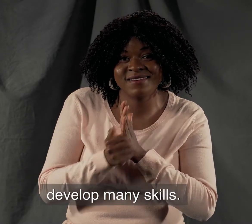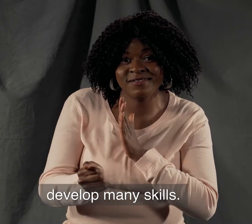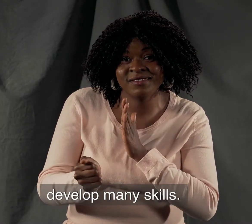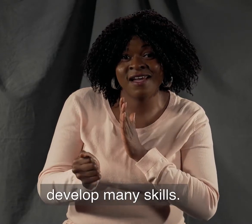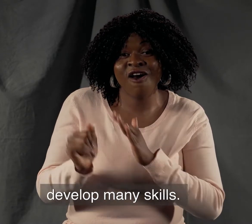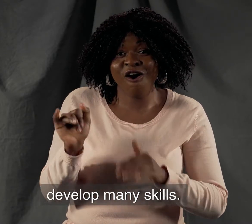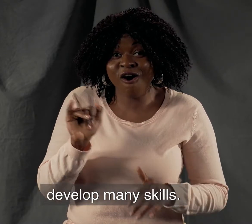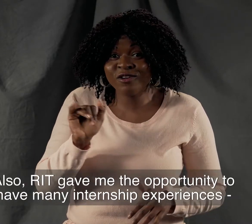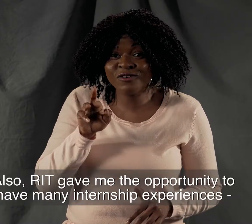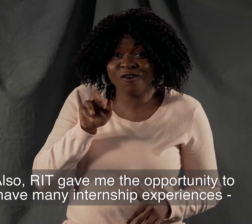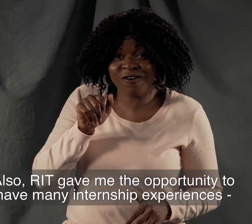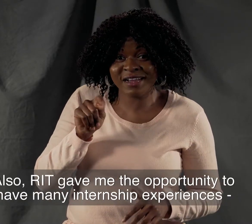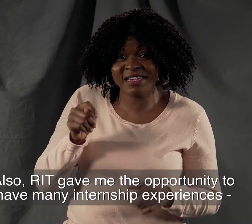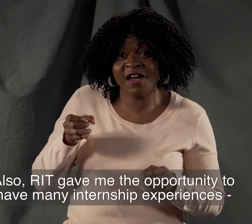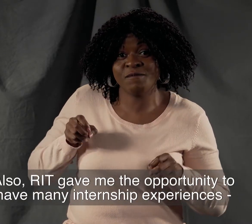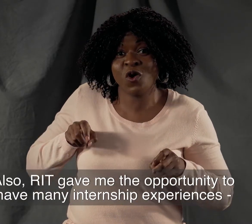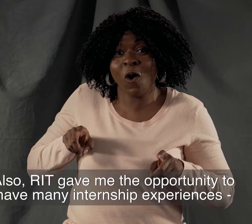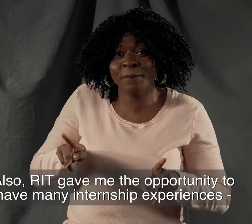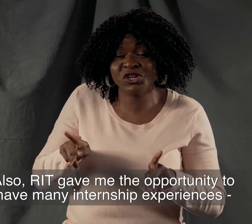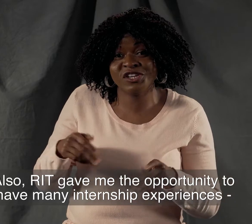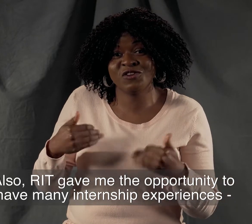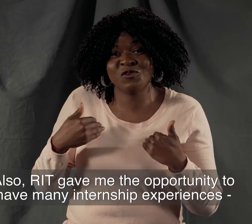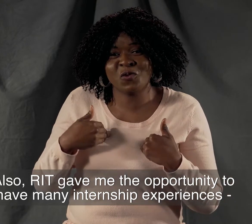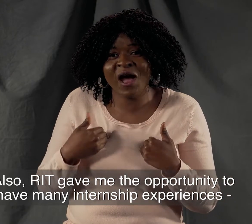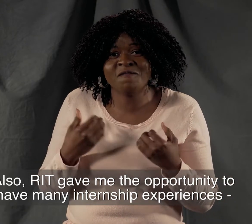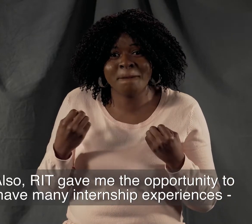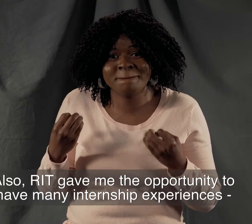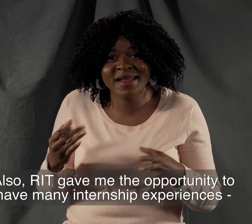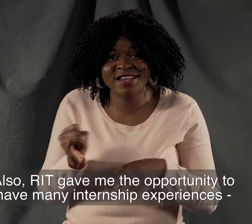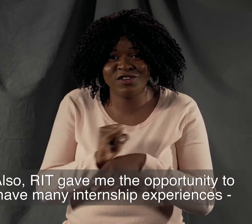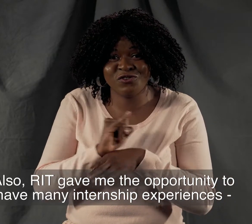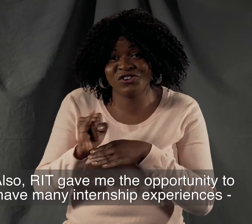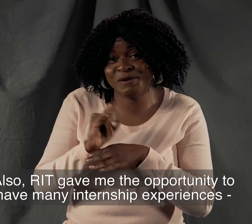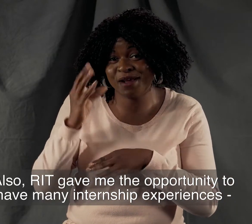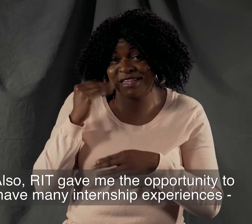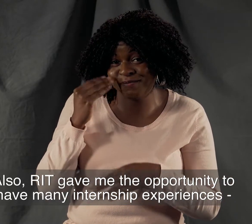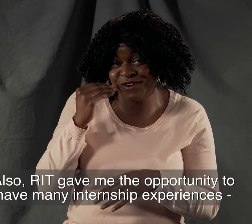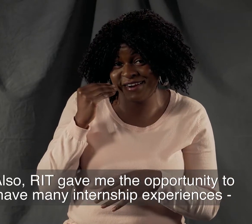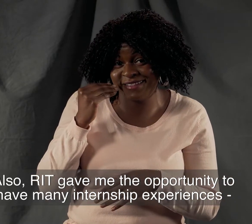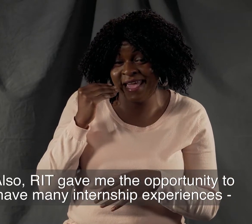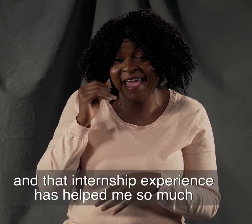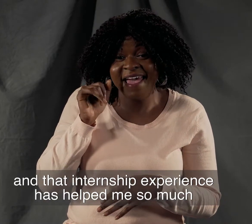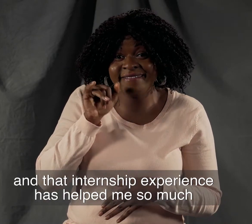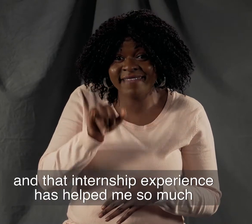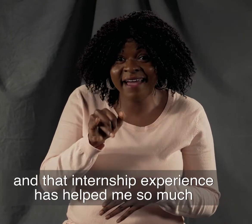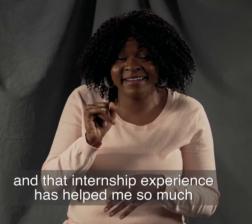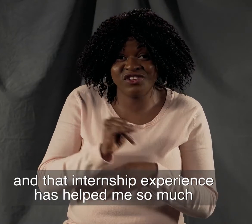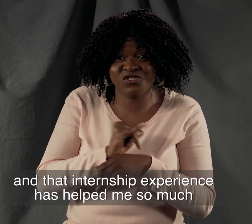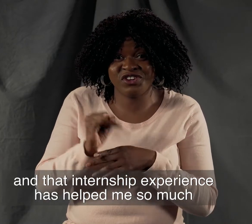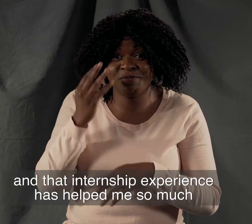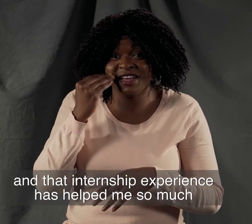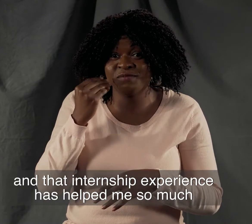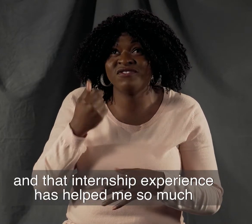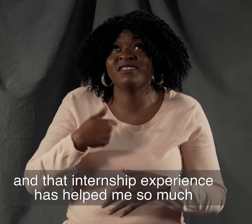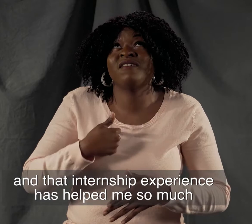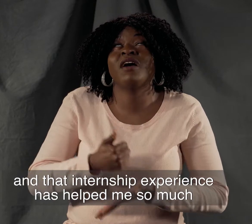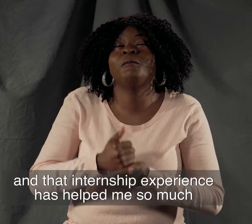skills. Also, RIT gave me the opportunity to have many internship experience, and that internship experience have helped me